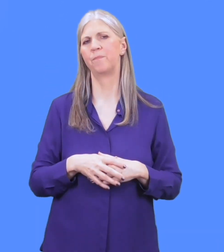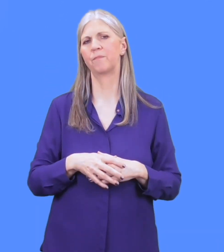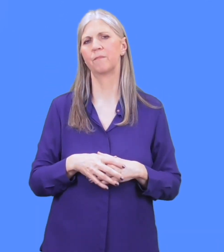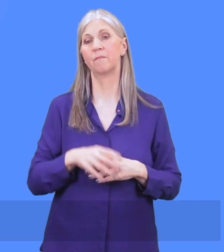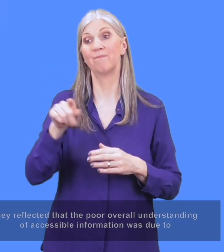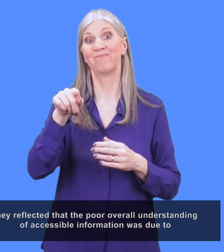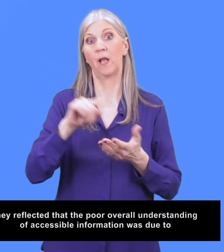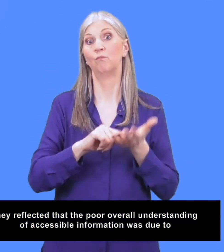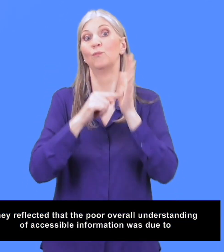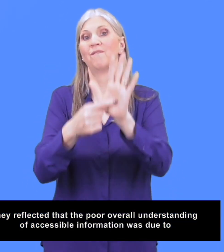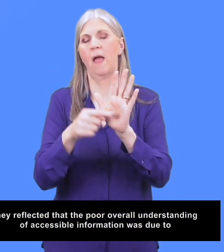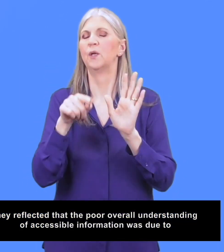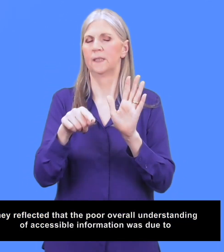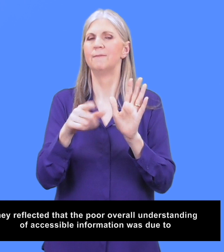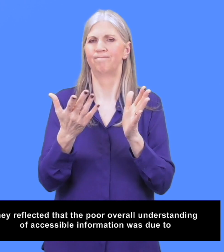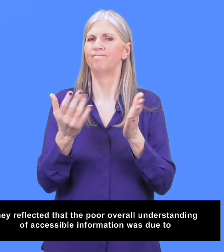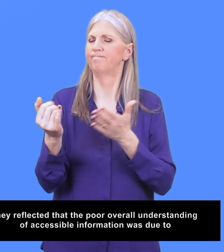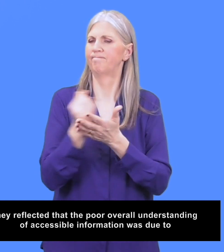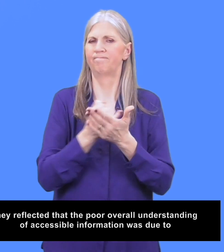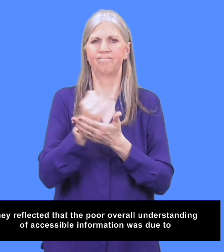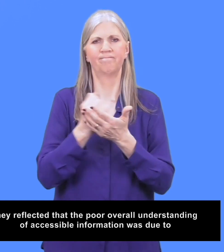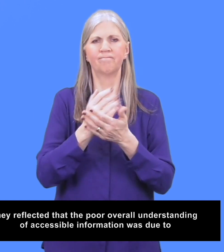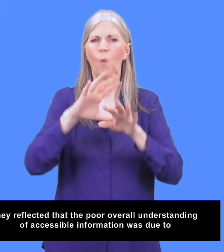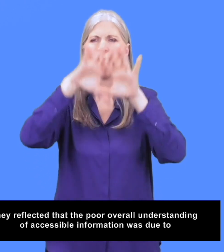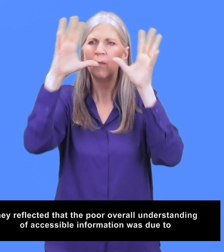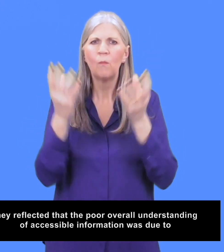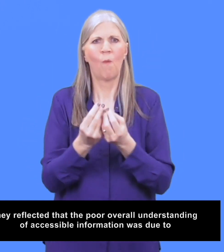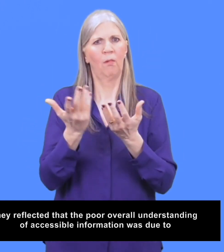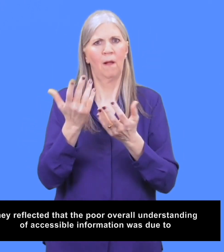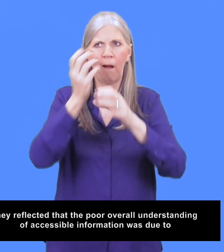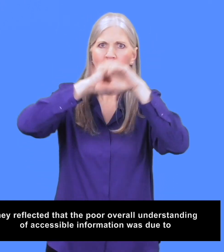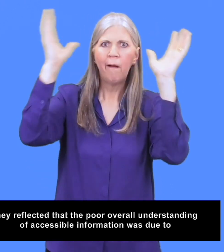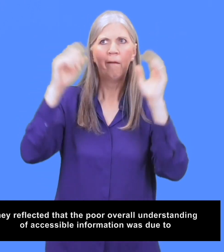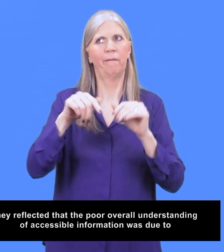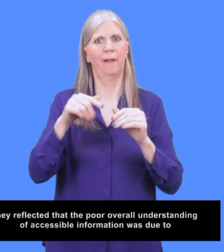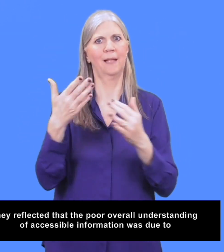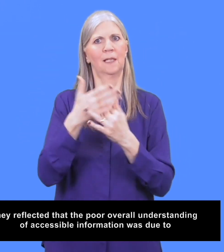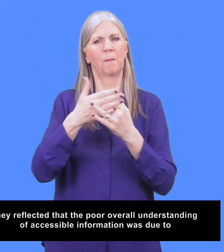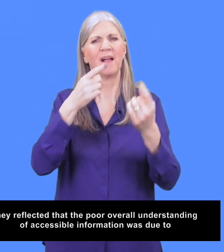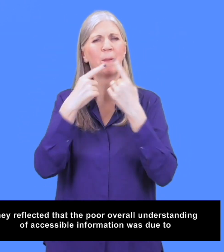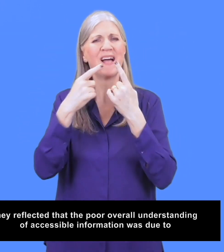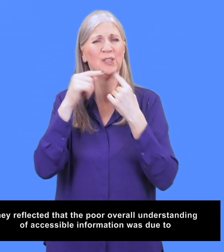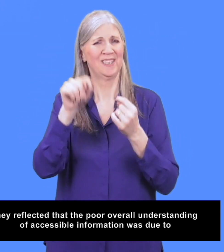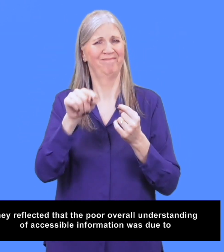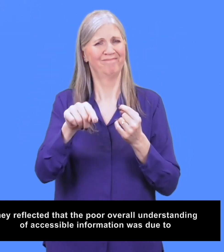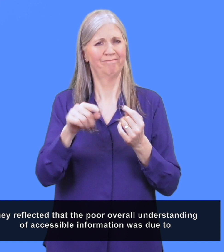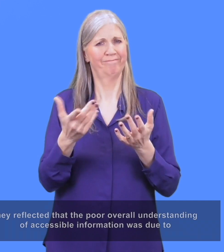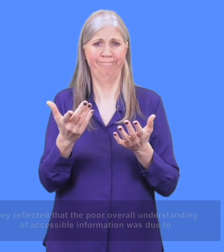They reflected that the poor overall understanding of accessible information was due to